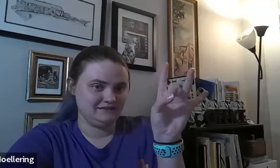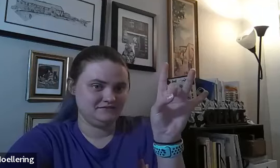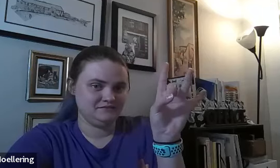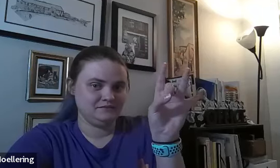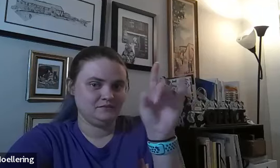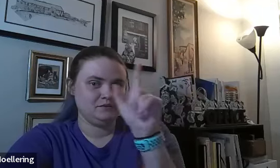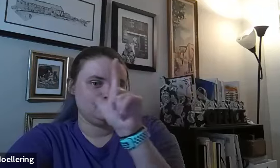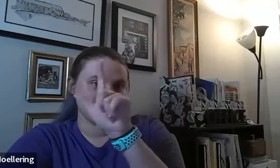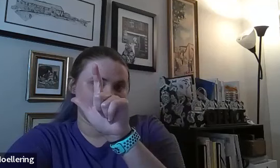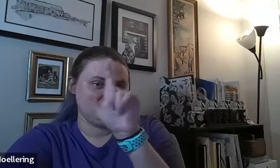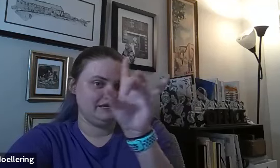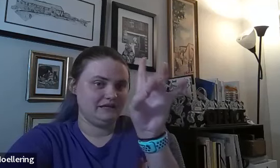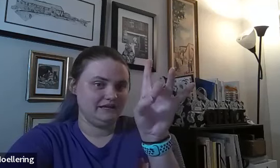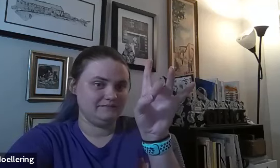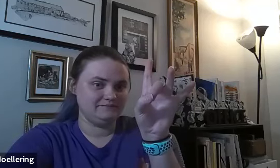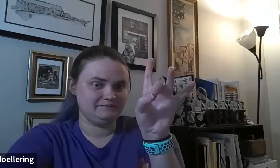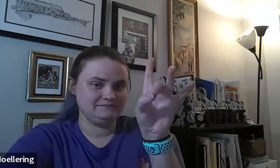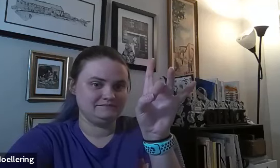28 or 28.